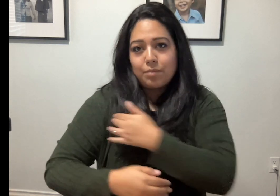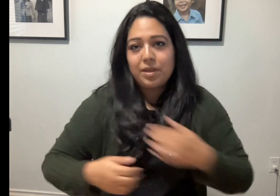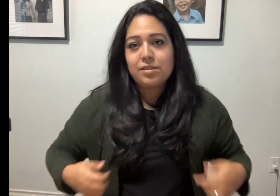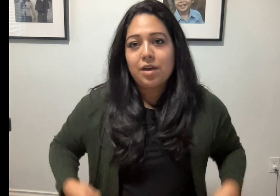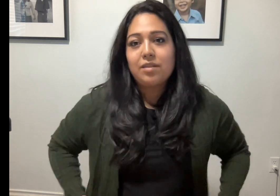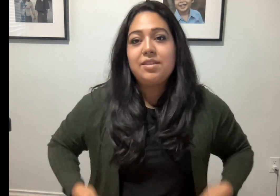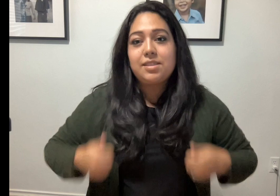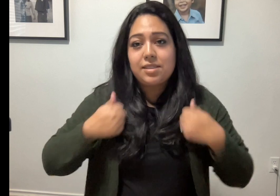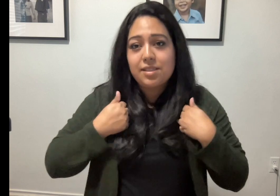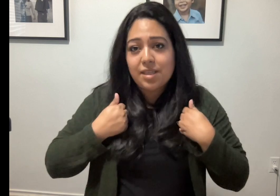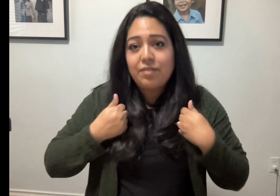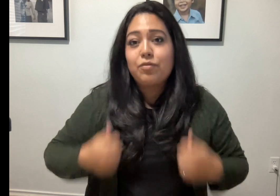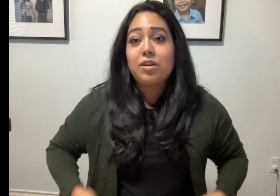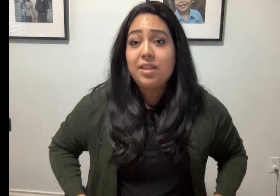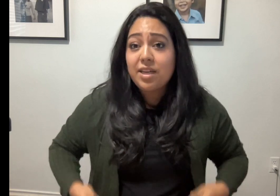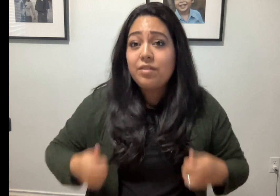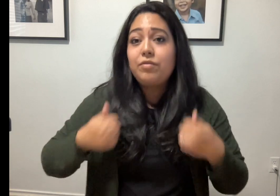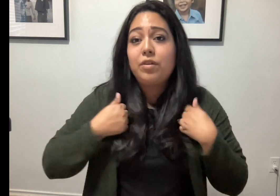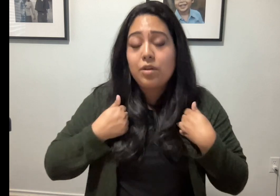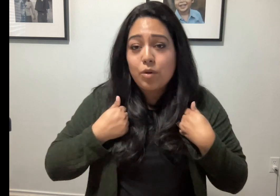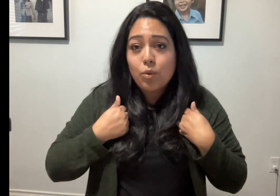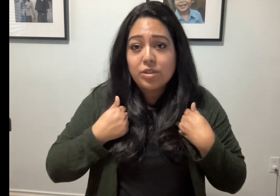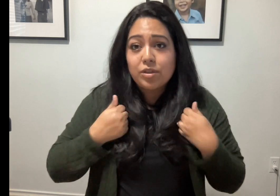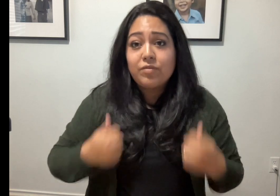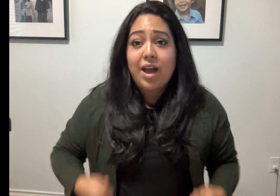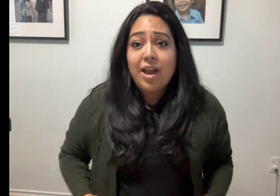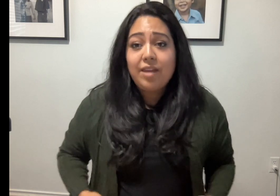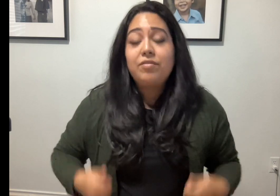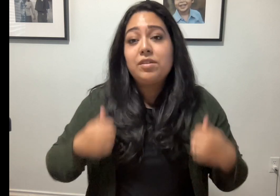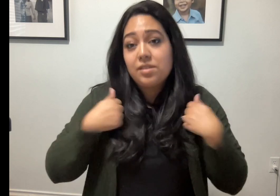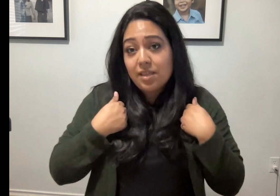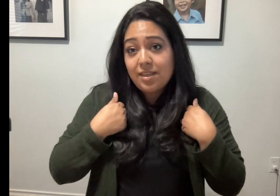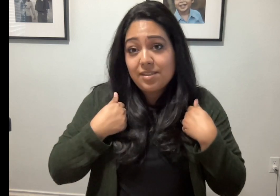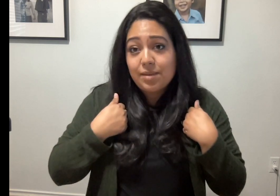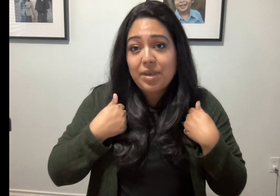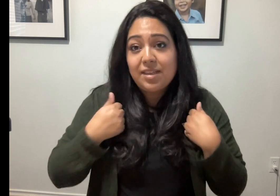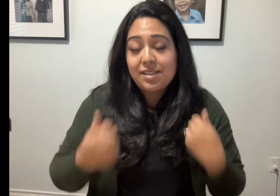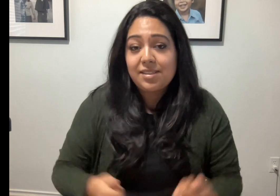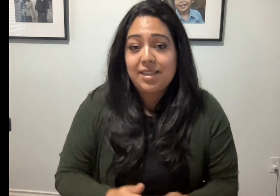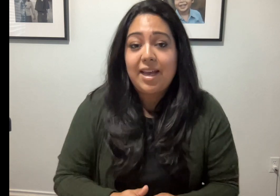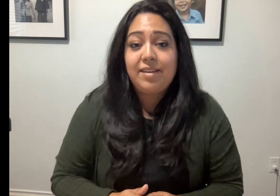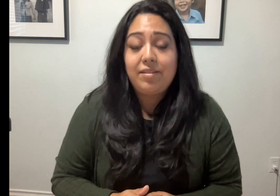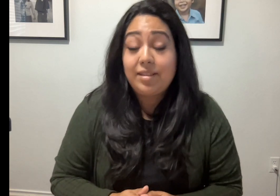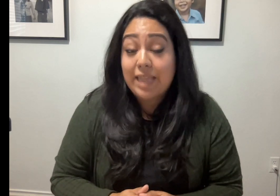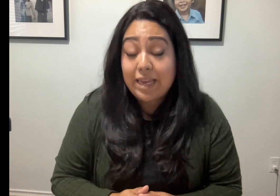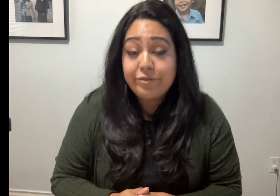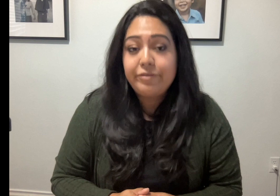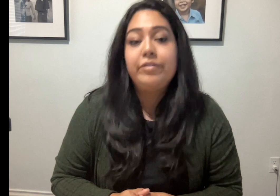armpits are. This is a sign for live or survive, in some cases life,